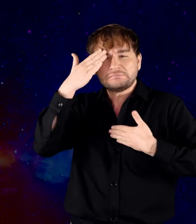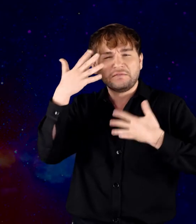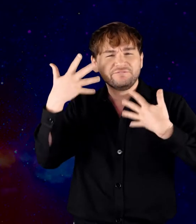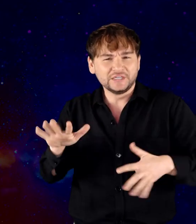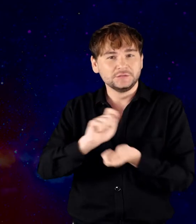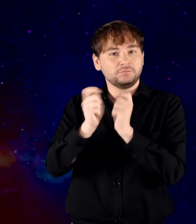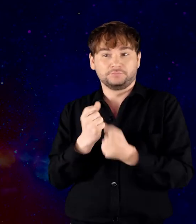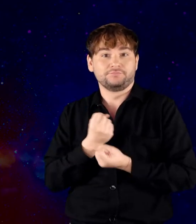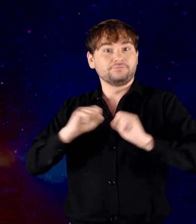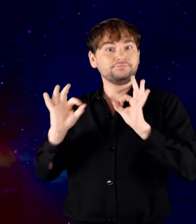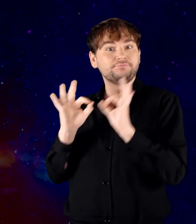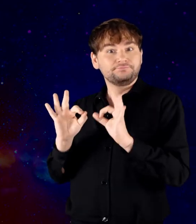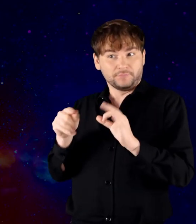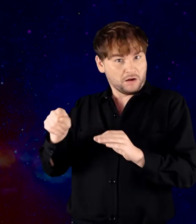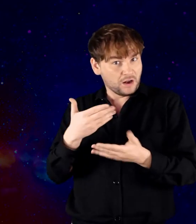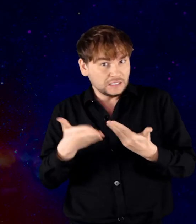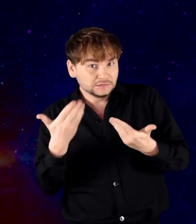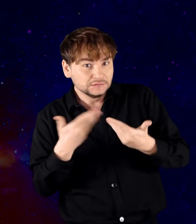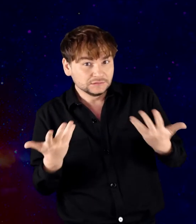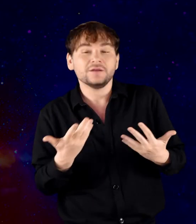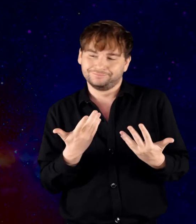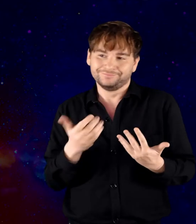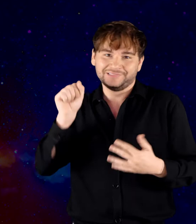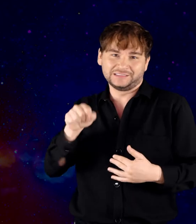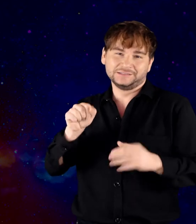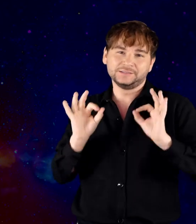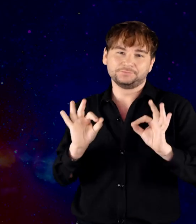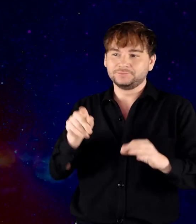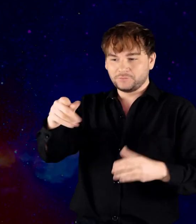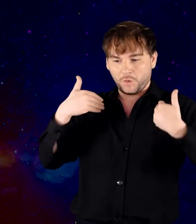course. That's why they use antibodies from recovered patients.